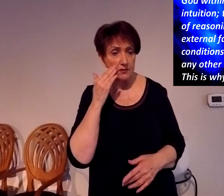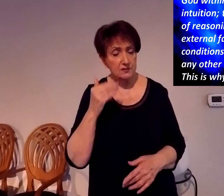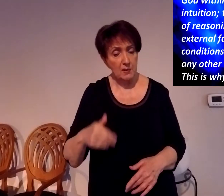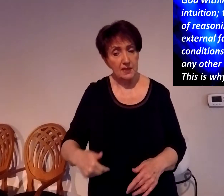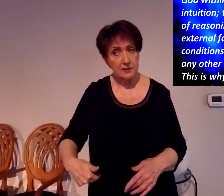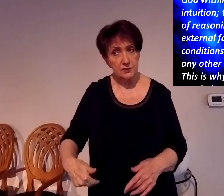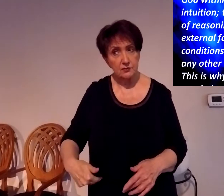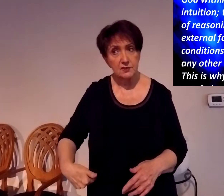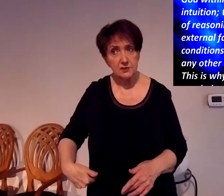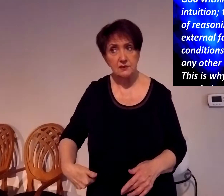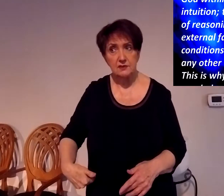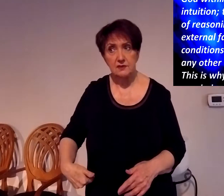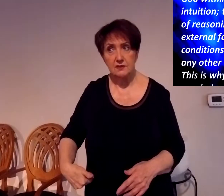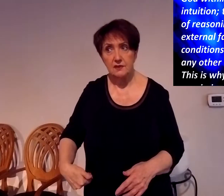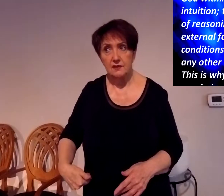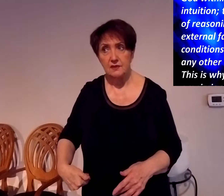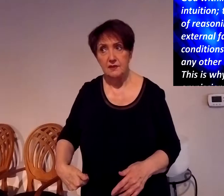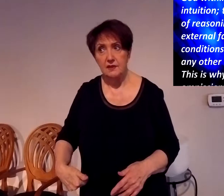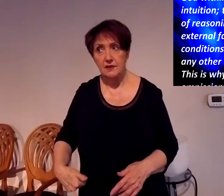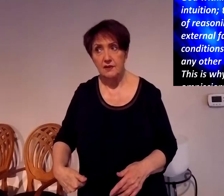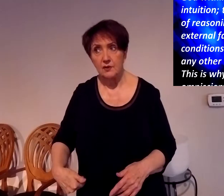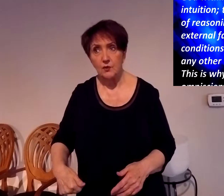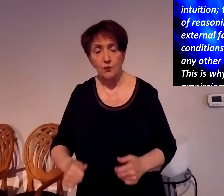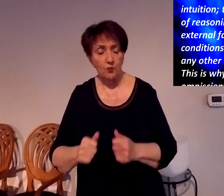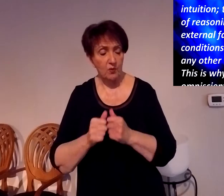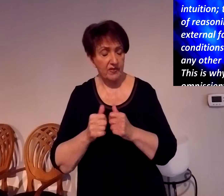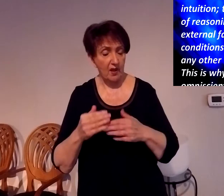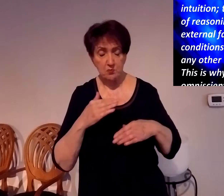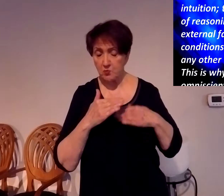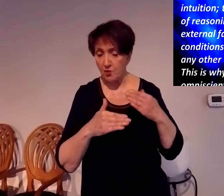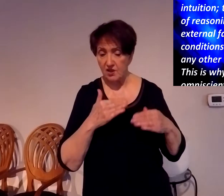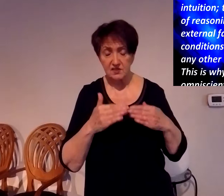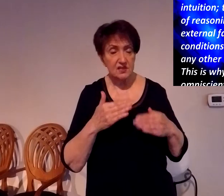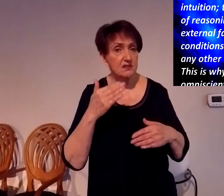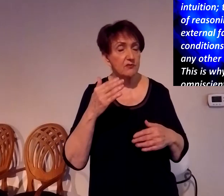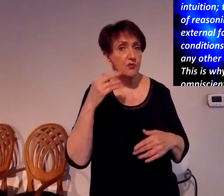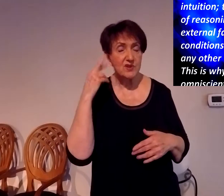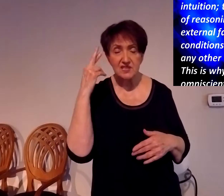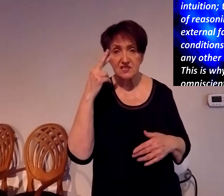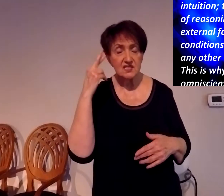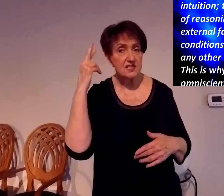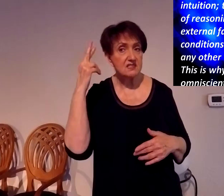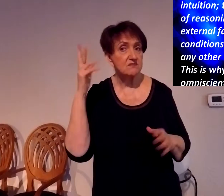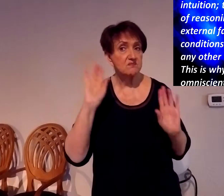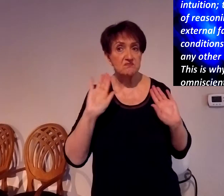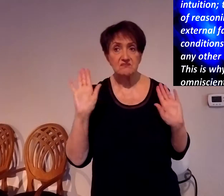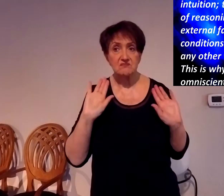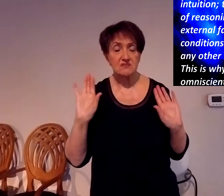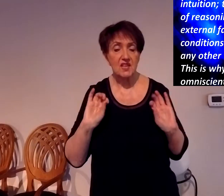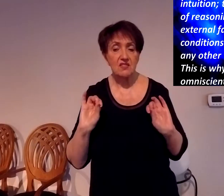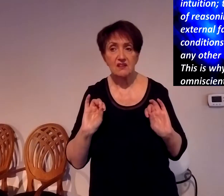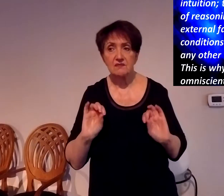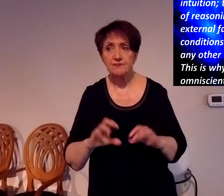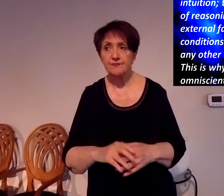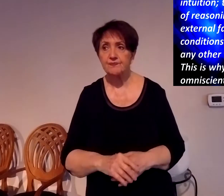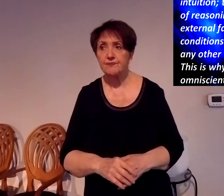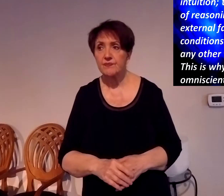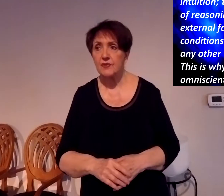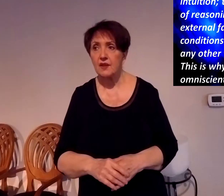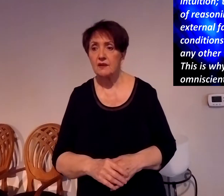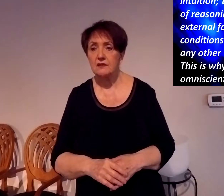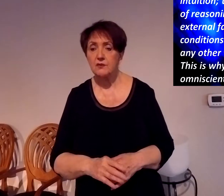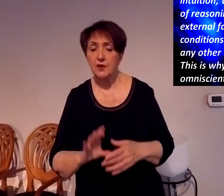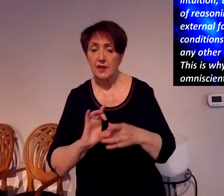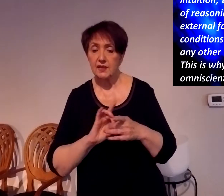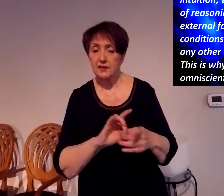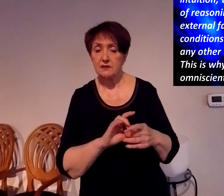intuition. That is, without process of reasoning with reference to external